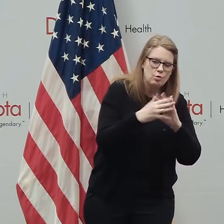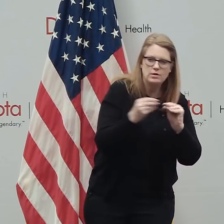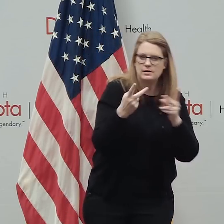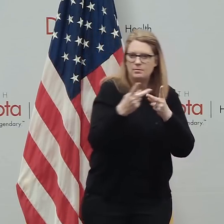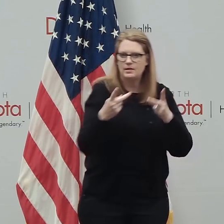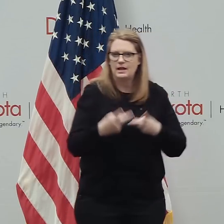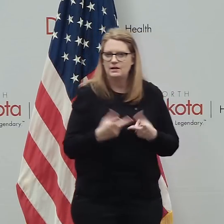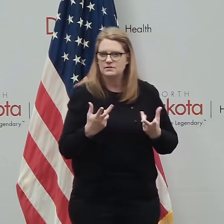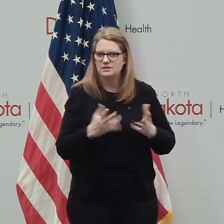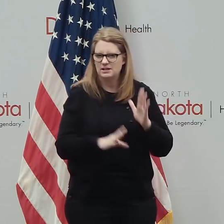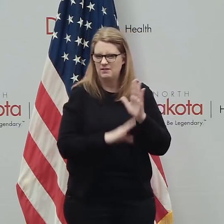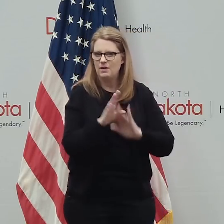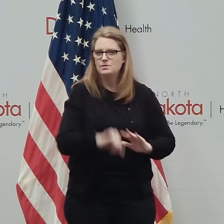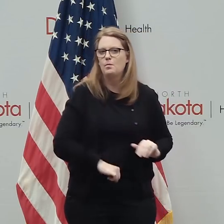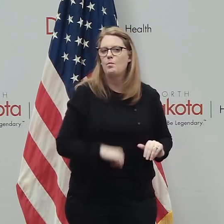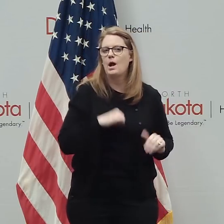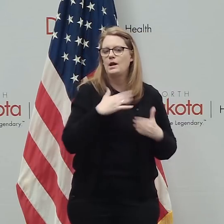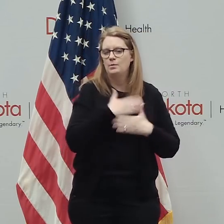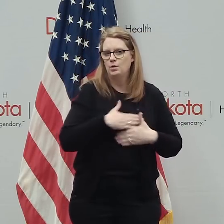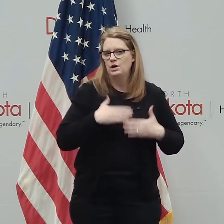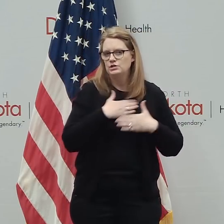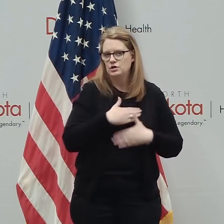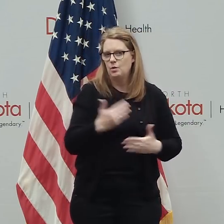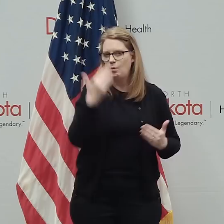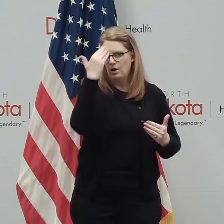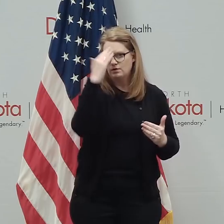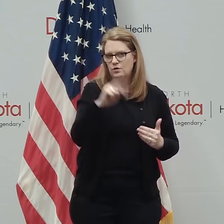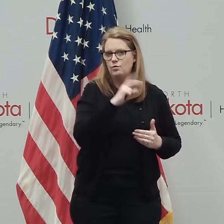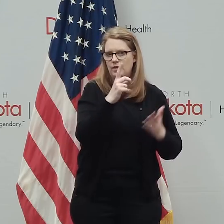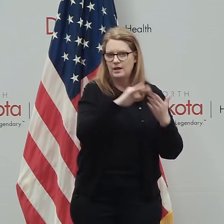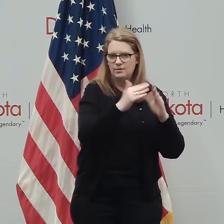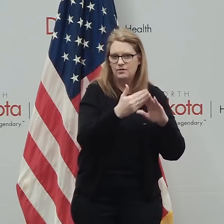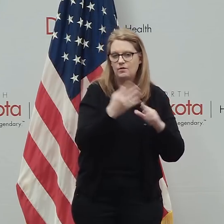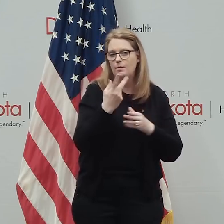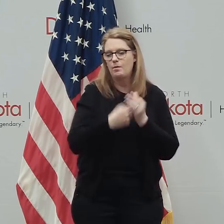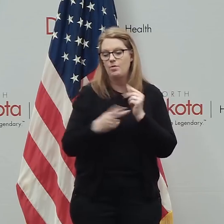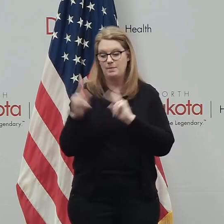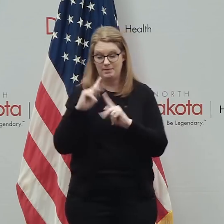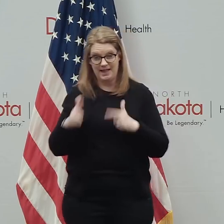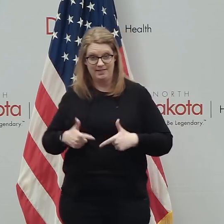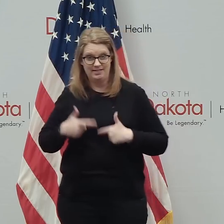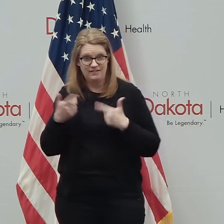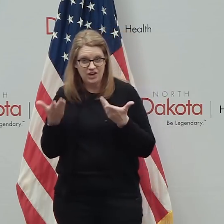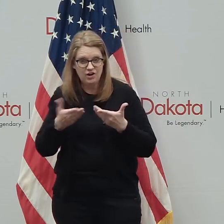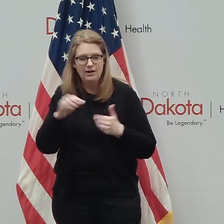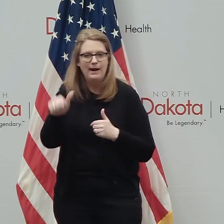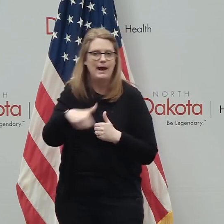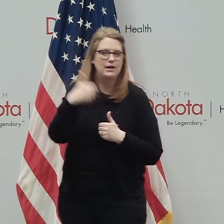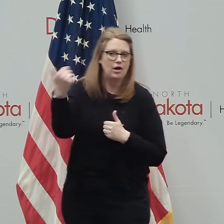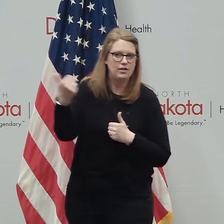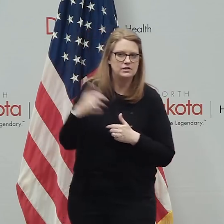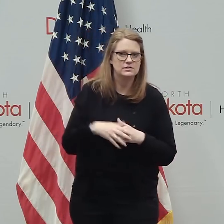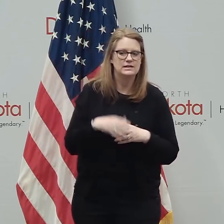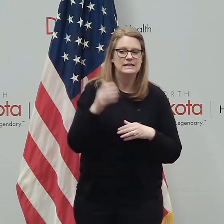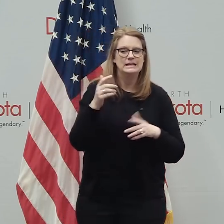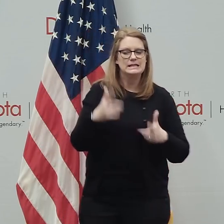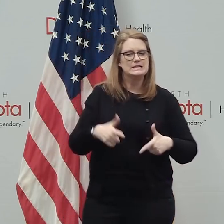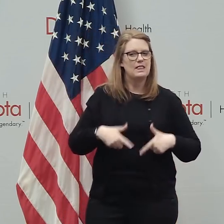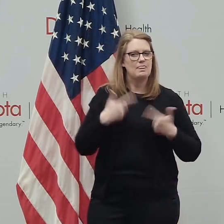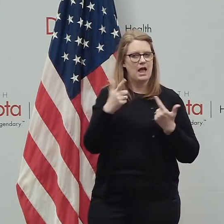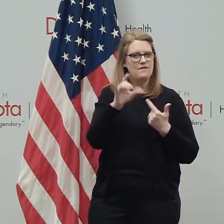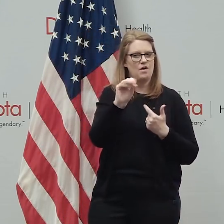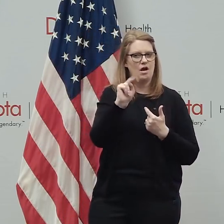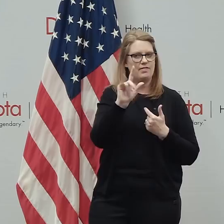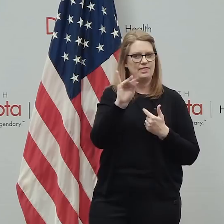pride, appreciation, and awareness of North Dakota's communities for both residents and non-residents. This live online pitch competition